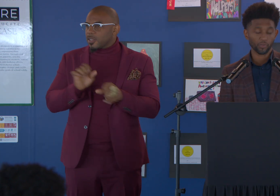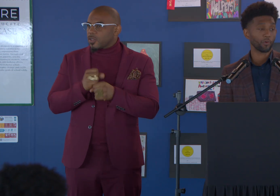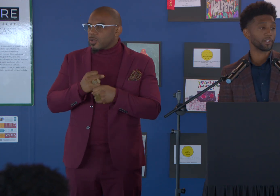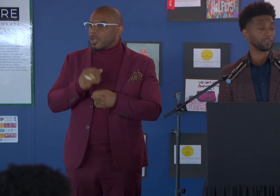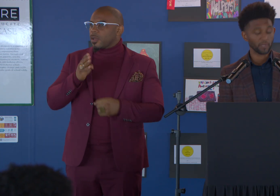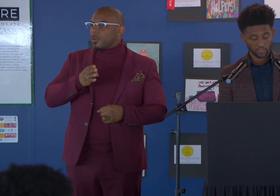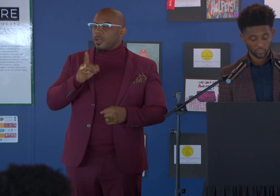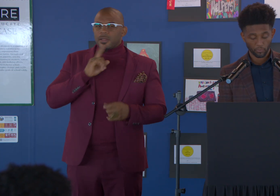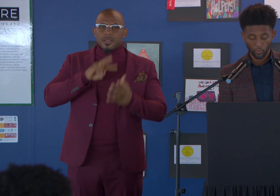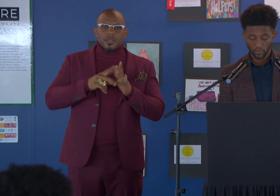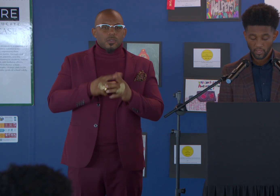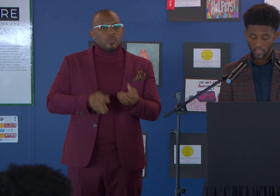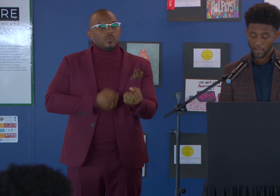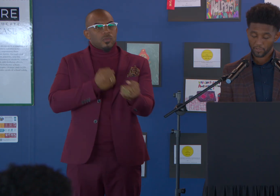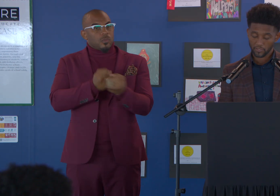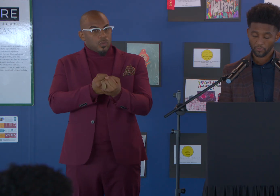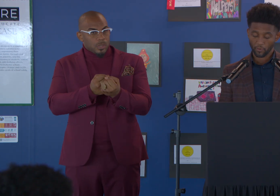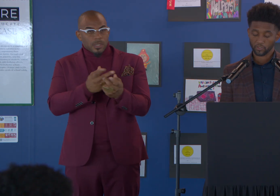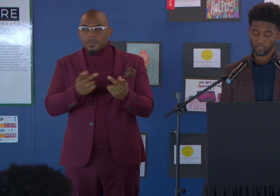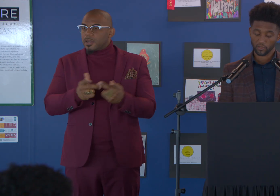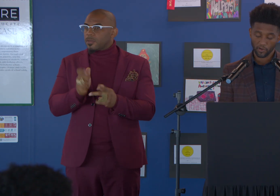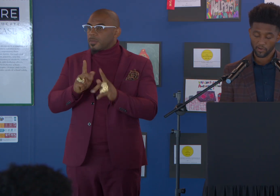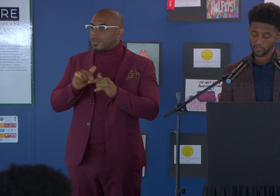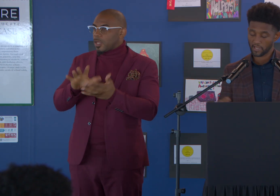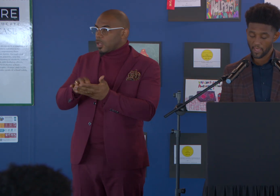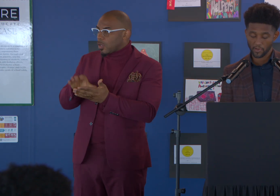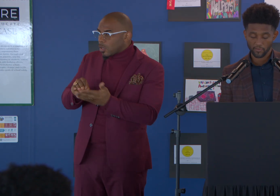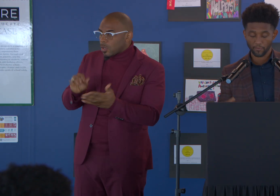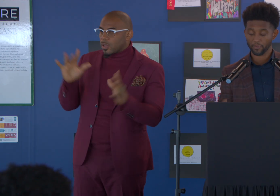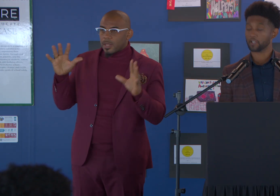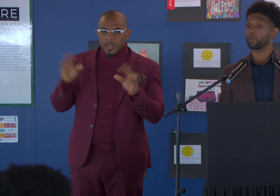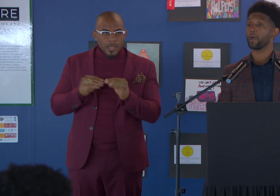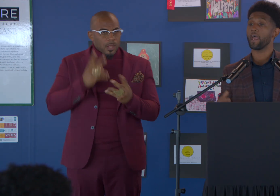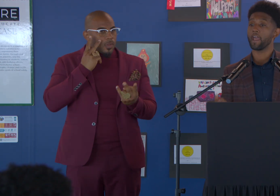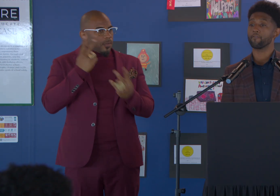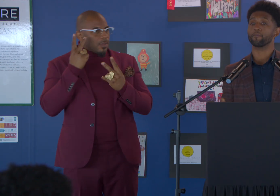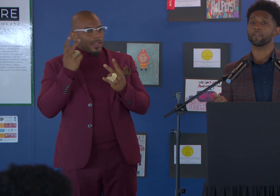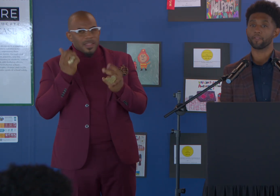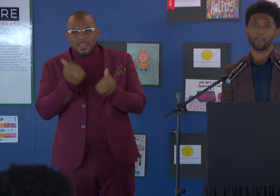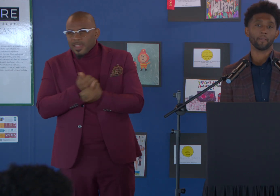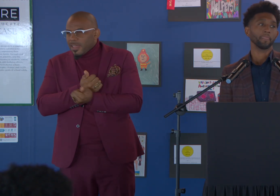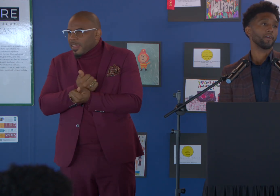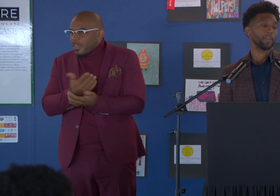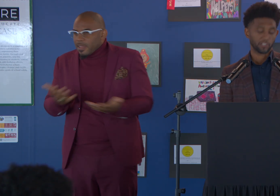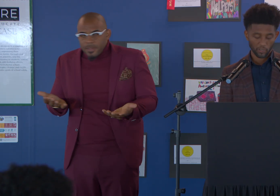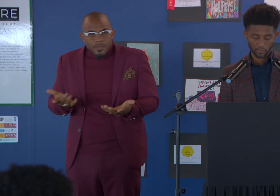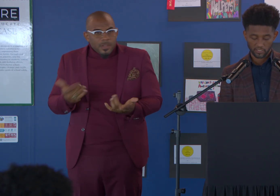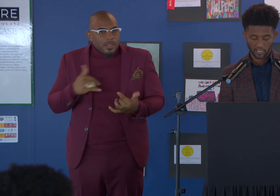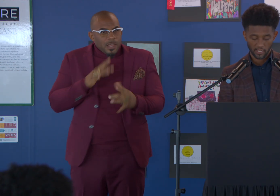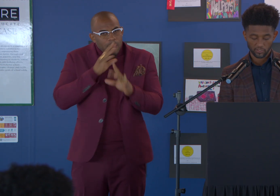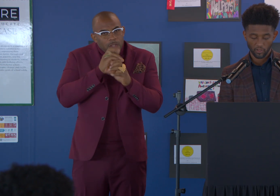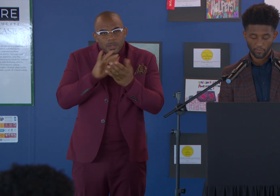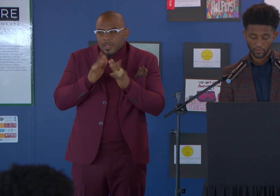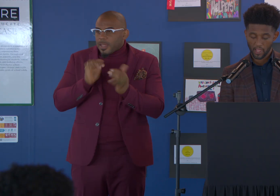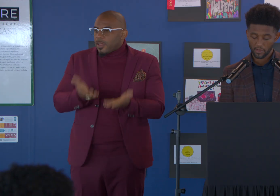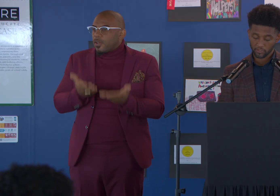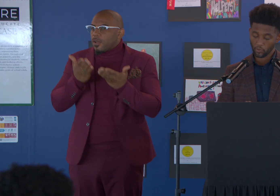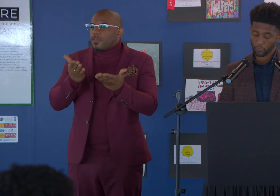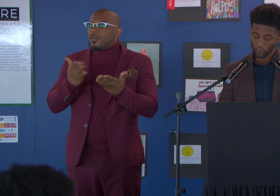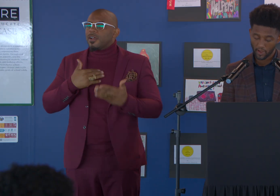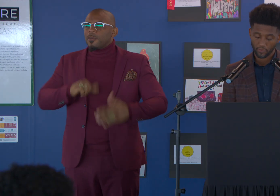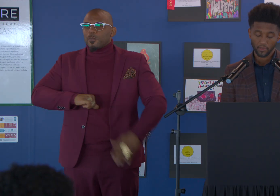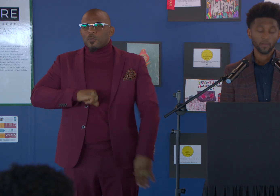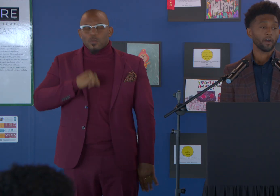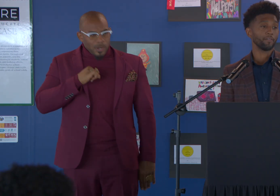Create Baltimore is meant to support, a place where folks can learn, gather, and reflect on everything that Charm City has to offer. I am